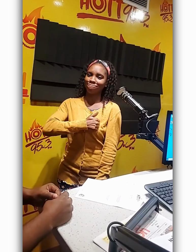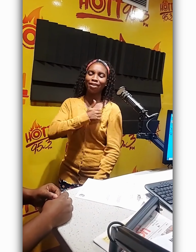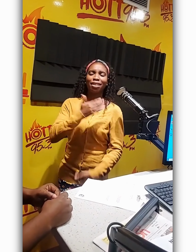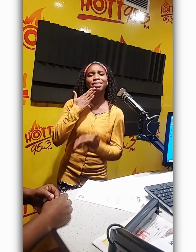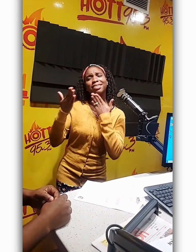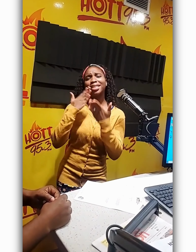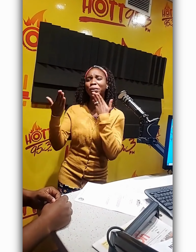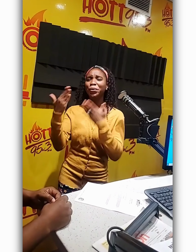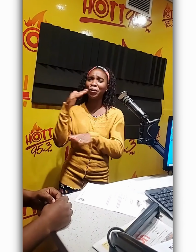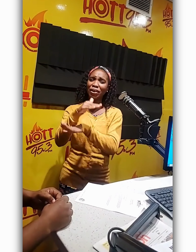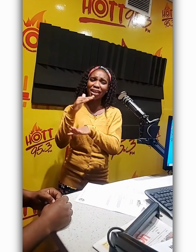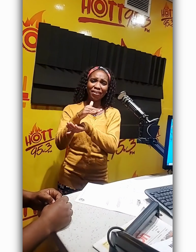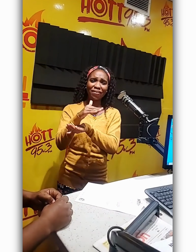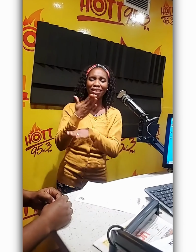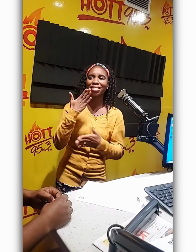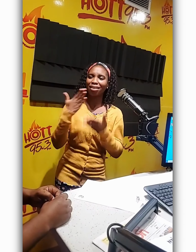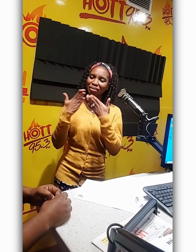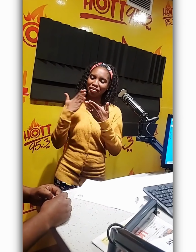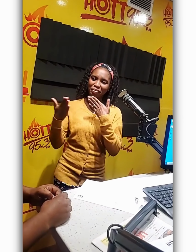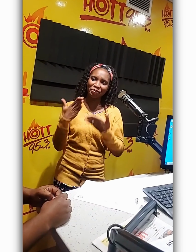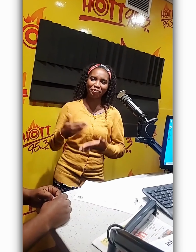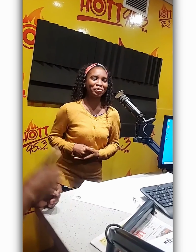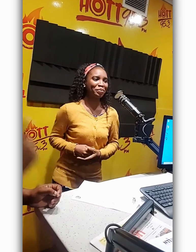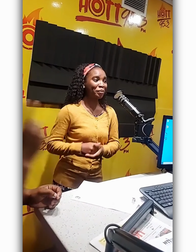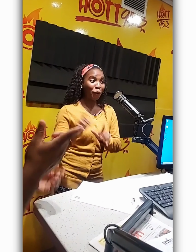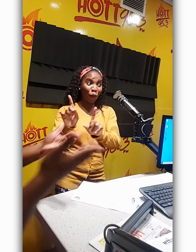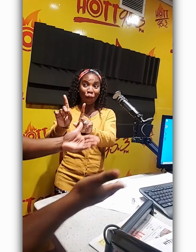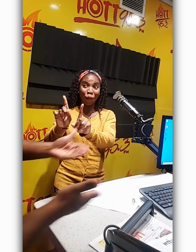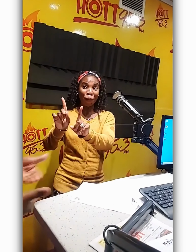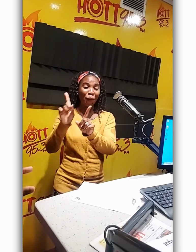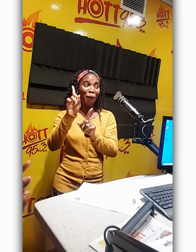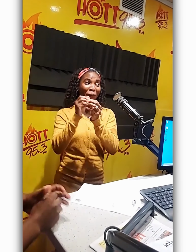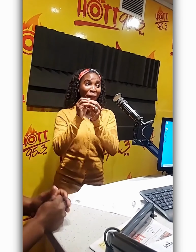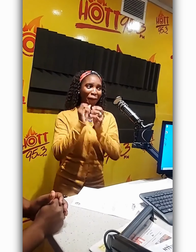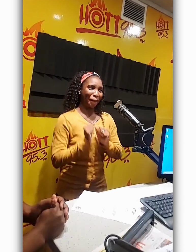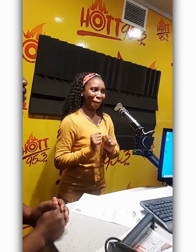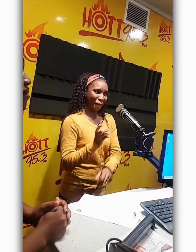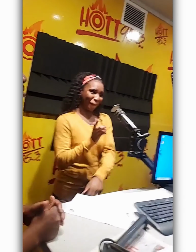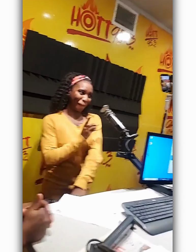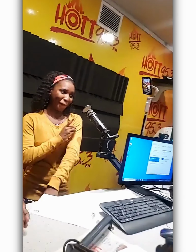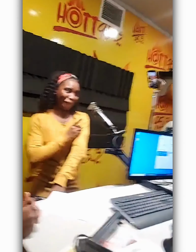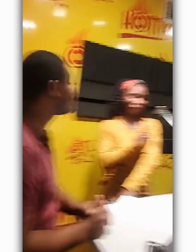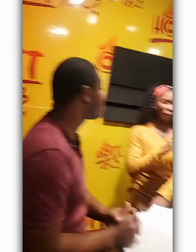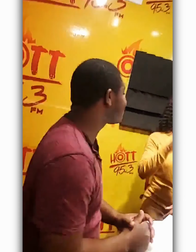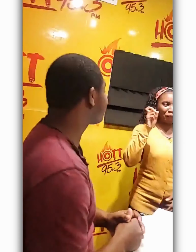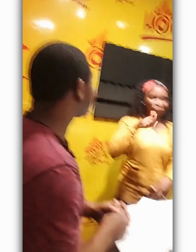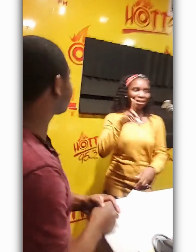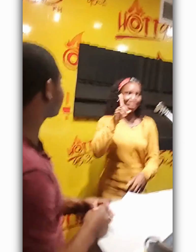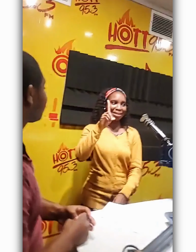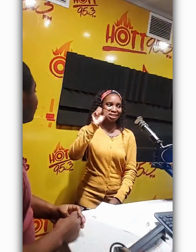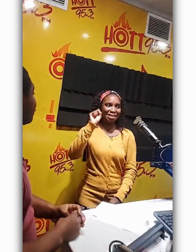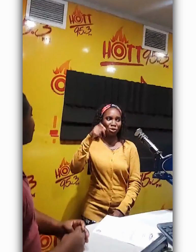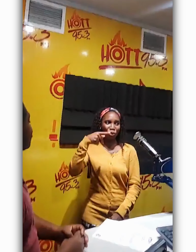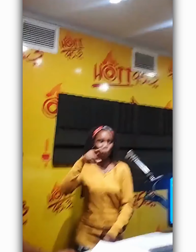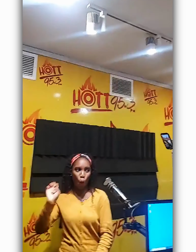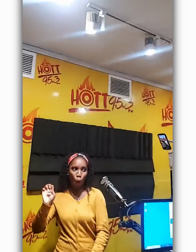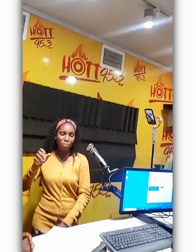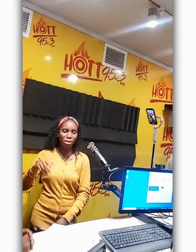for educating all of Barbados. Before you go though, Dario, you gotta plug D-Scope and Coconuts. Are you Bang, on bang. IG and stuff?